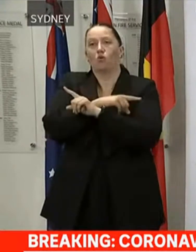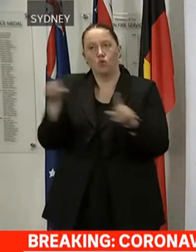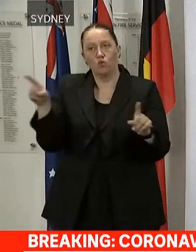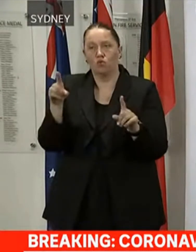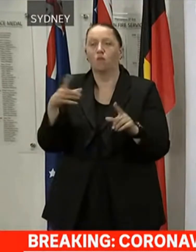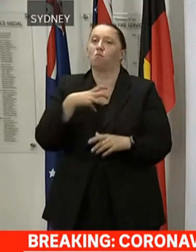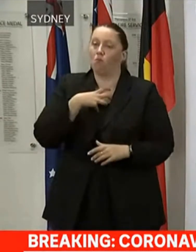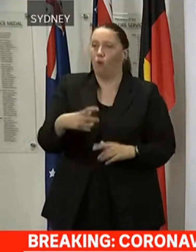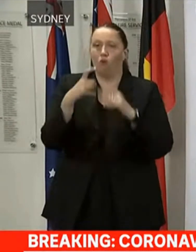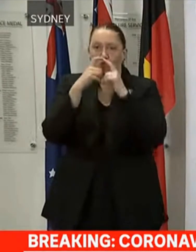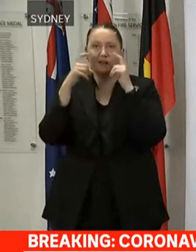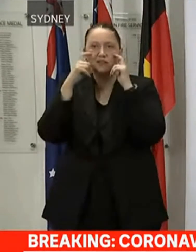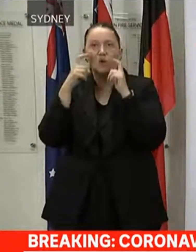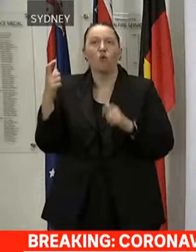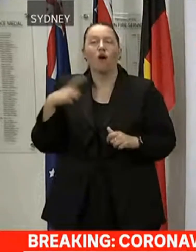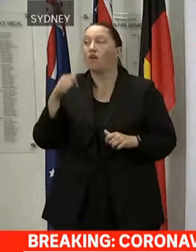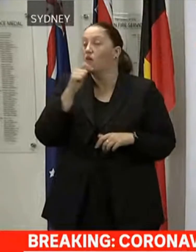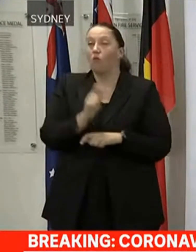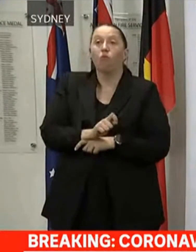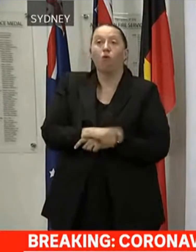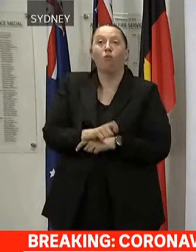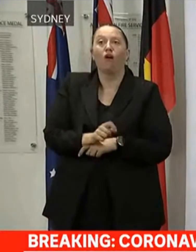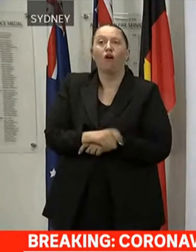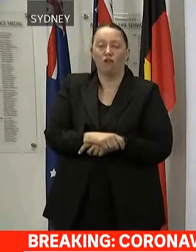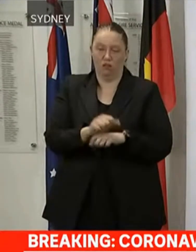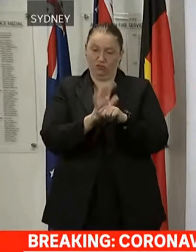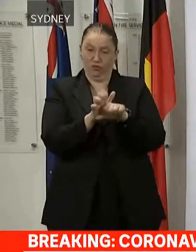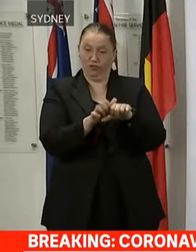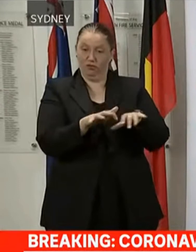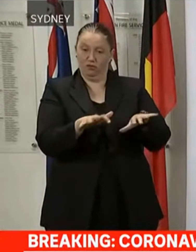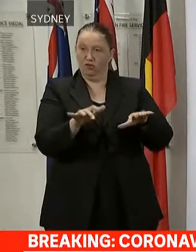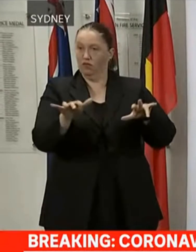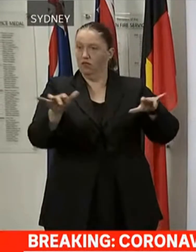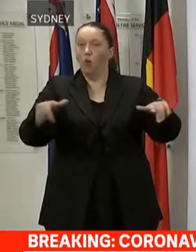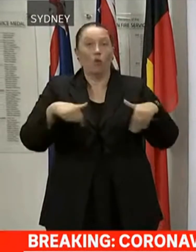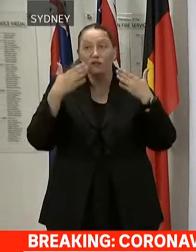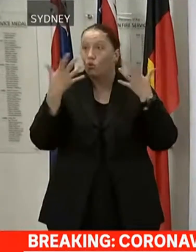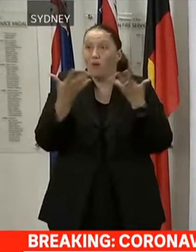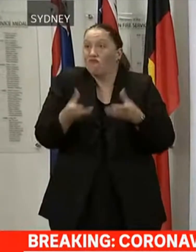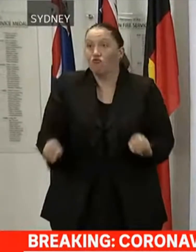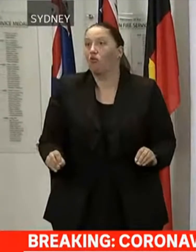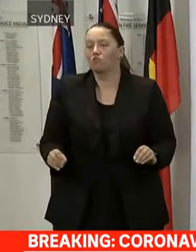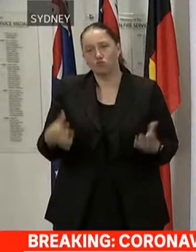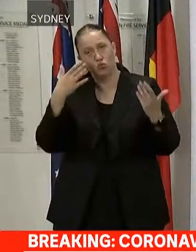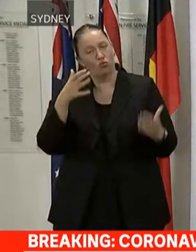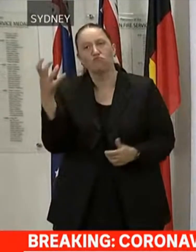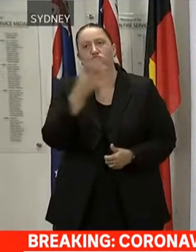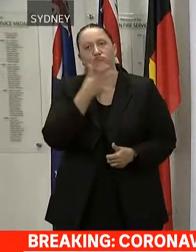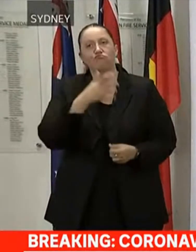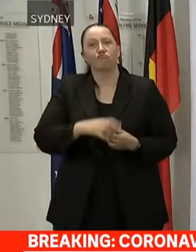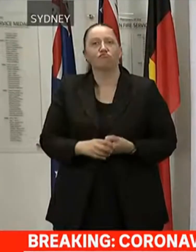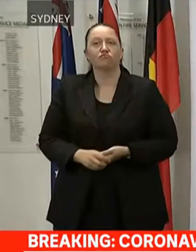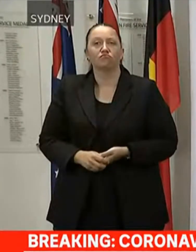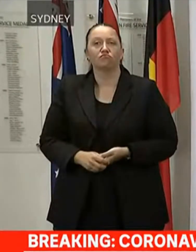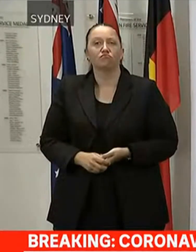our concern is those the accumulation of those unknown sources. I also want to stress, can